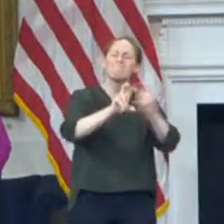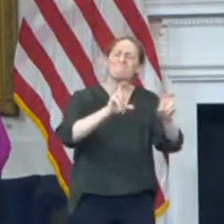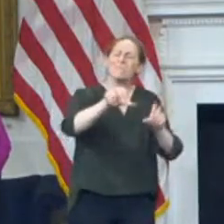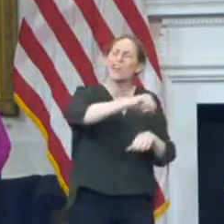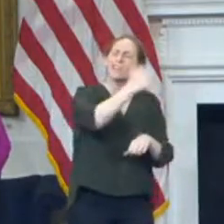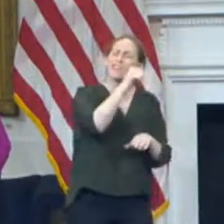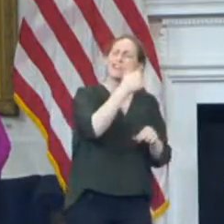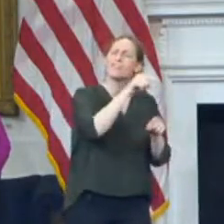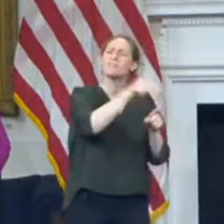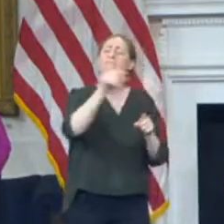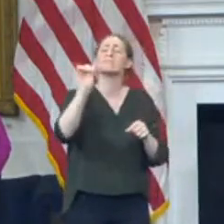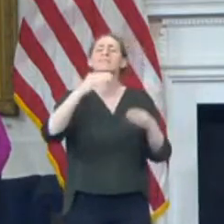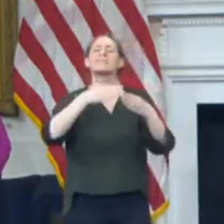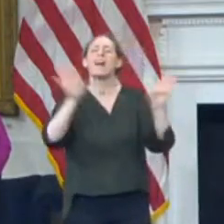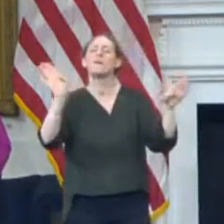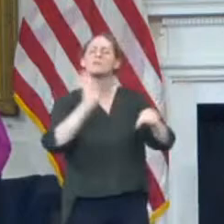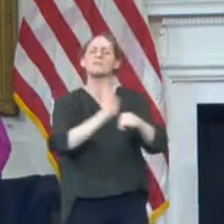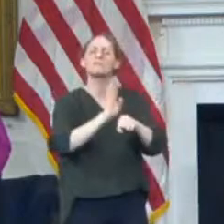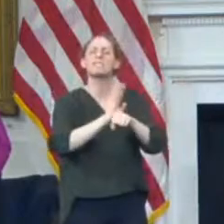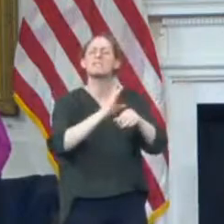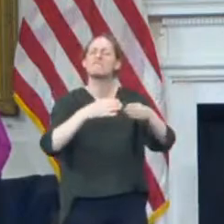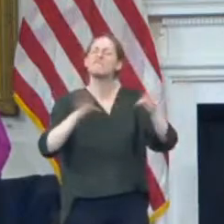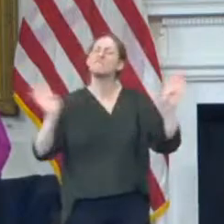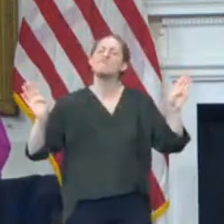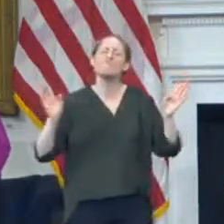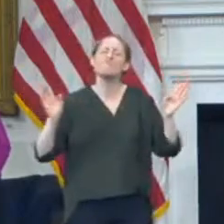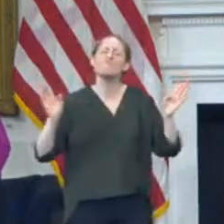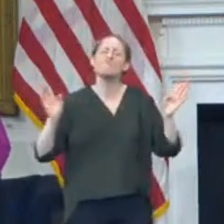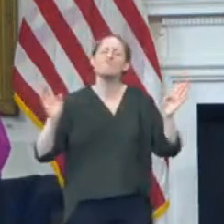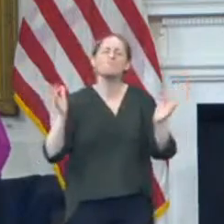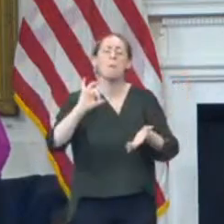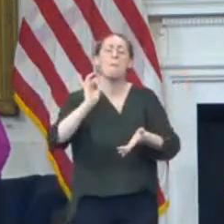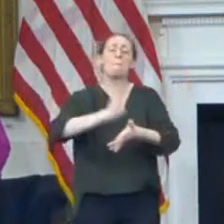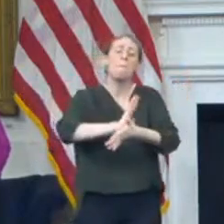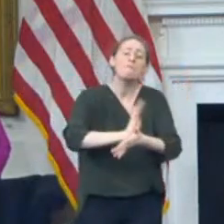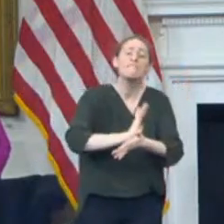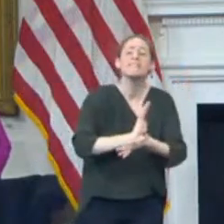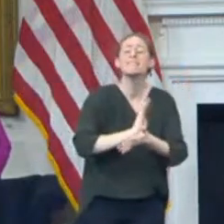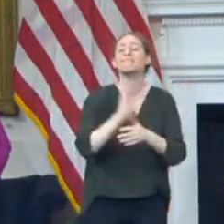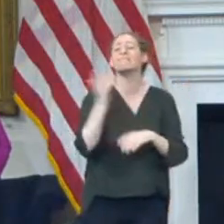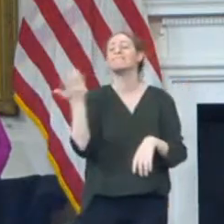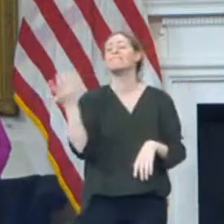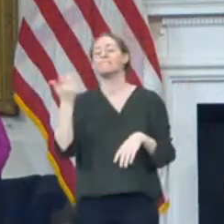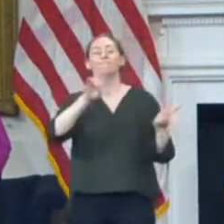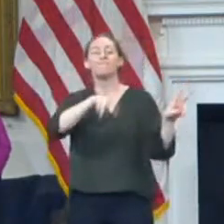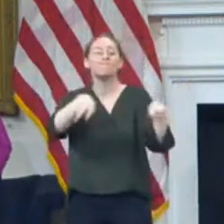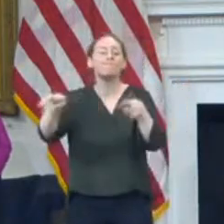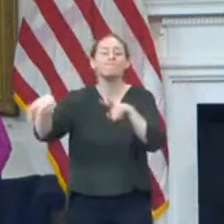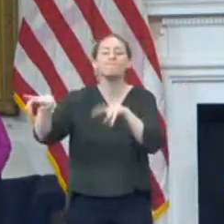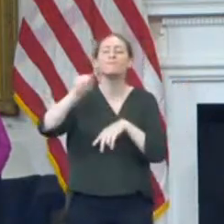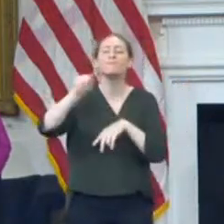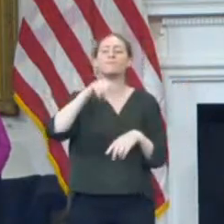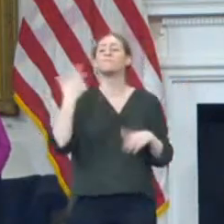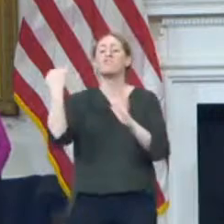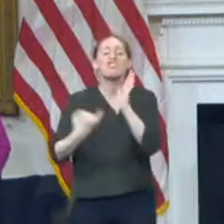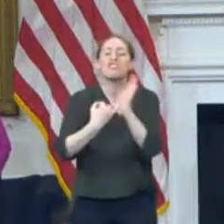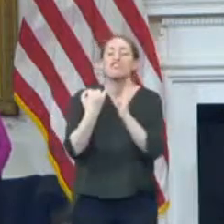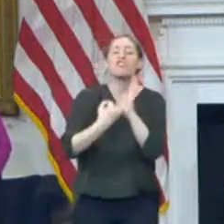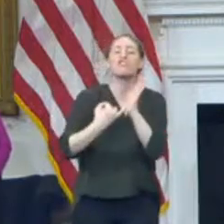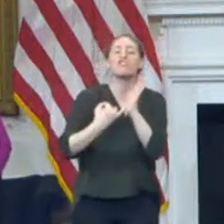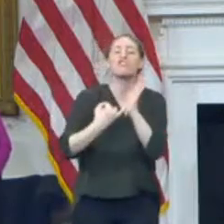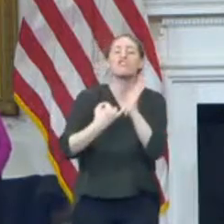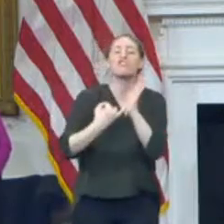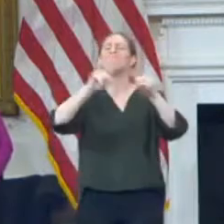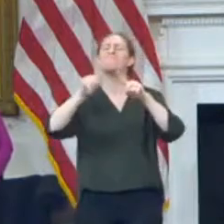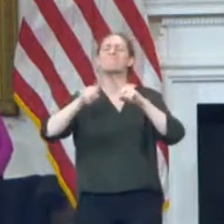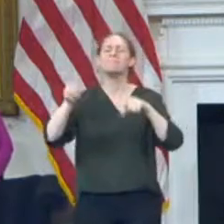Street businesses, entertainment venues, and local tourism and arts organizations. I directed our team